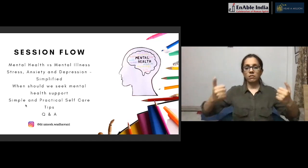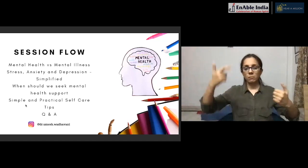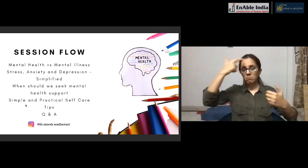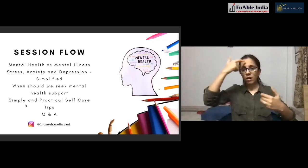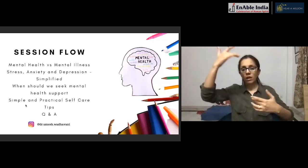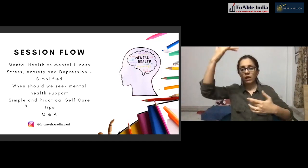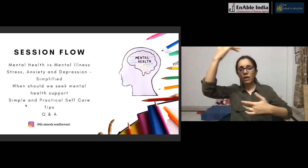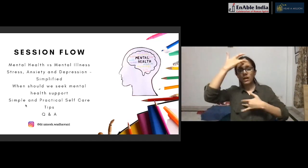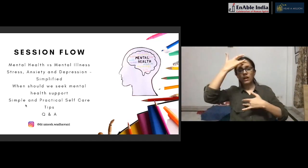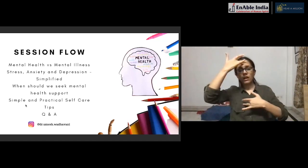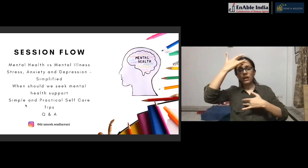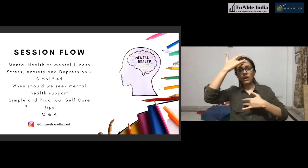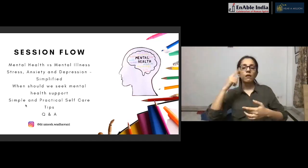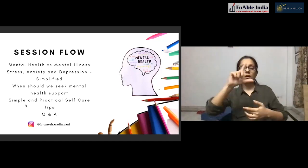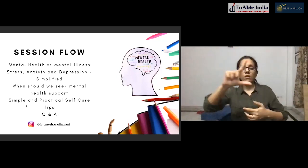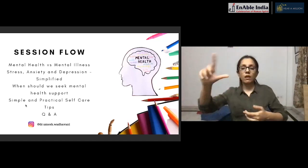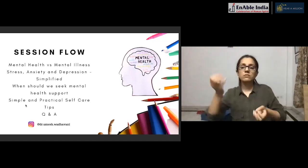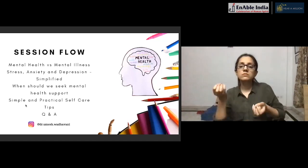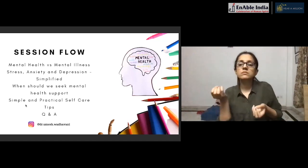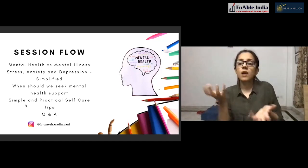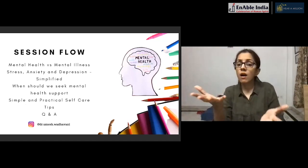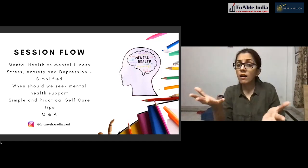illness. So